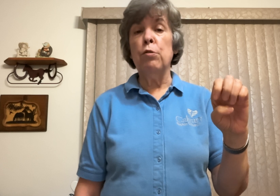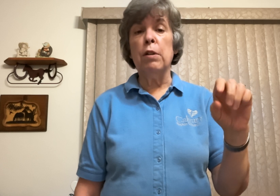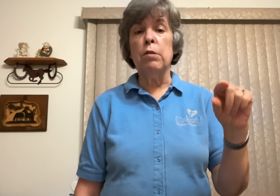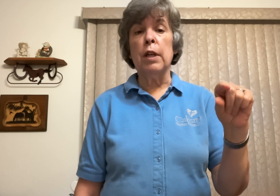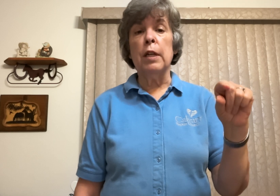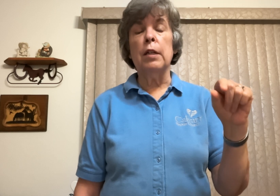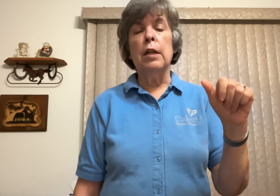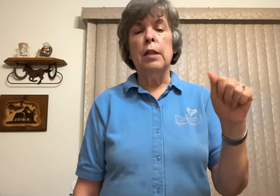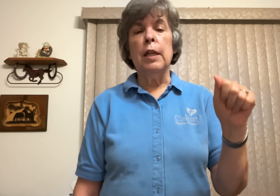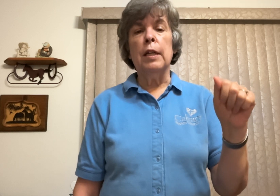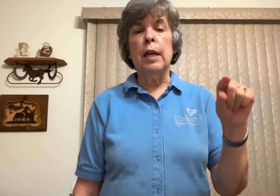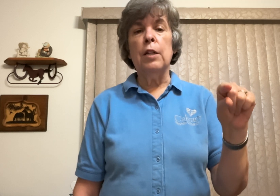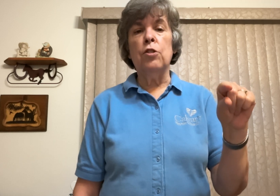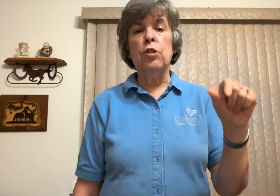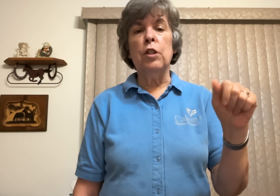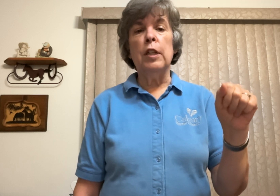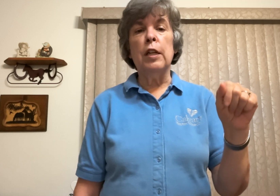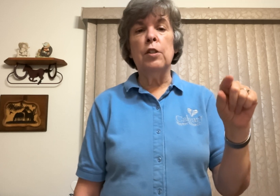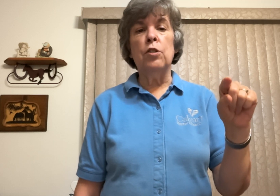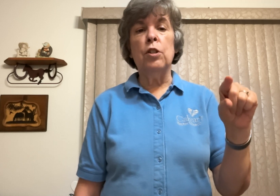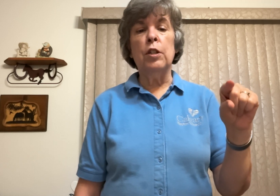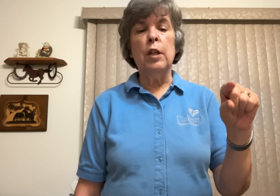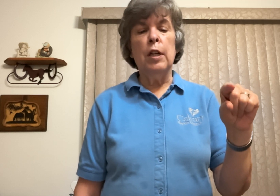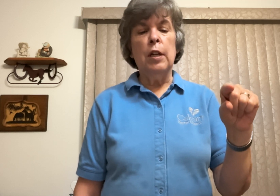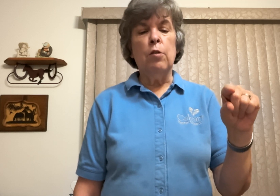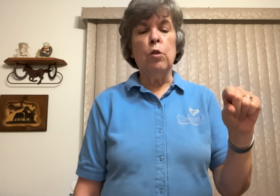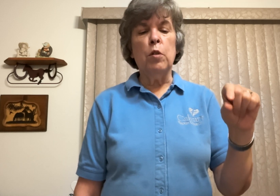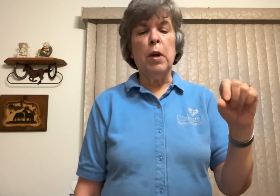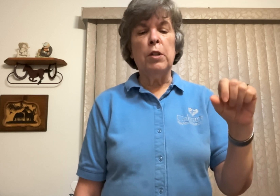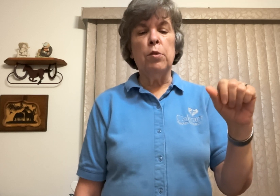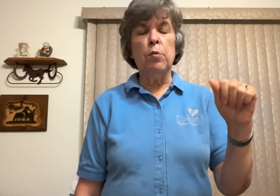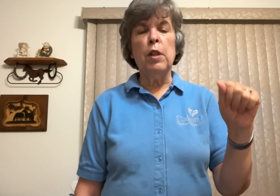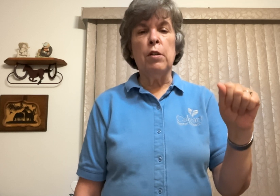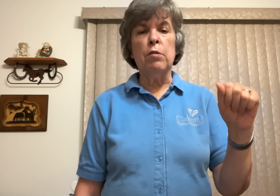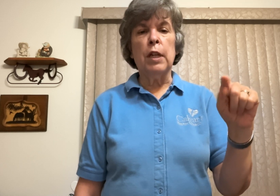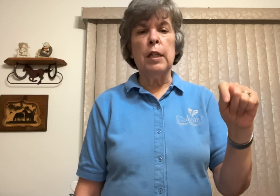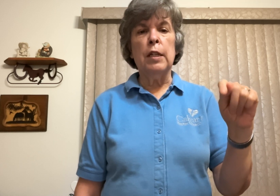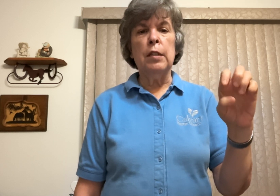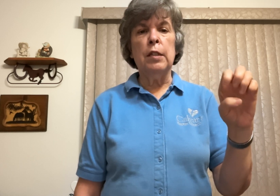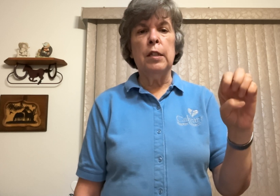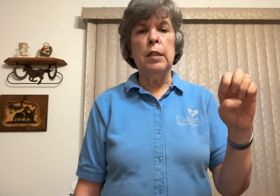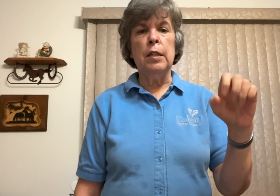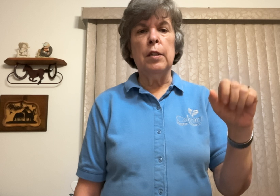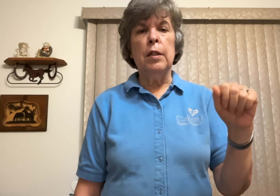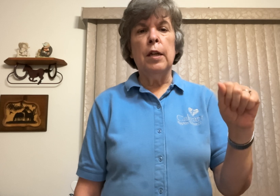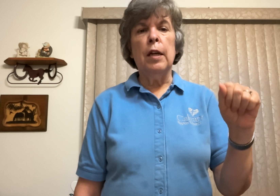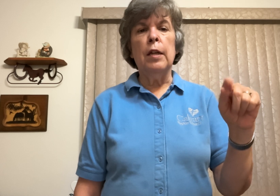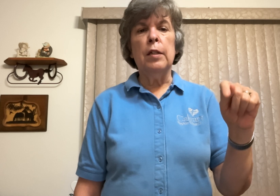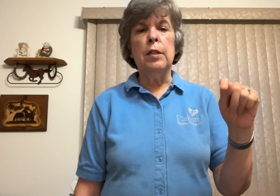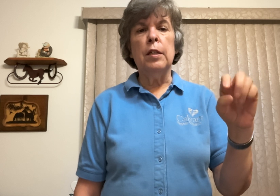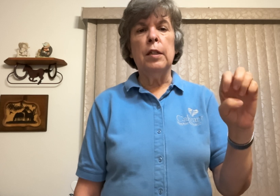letters like A, G, or you might do three letters like A-T-E,